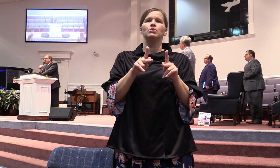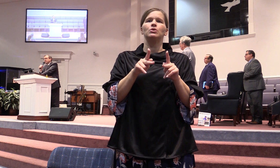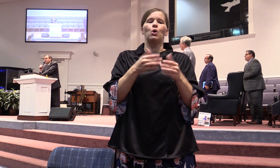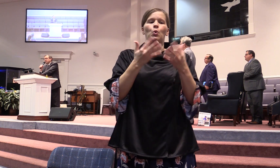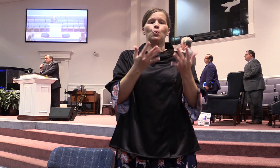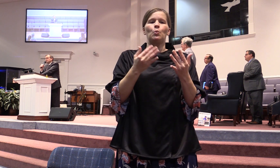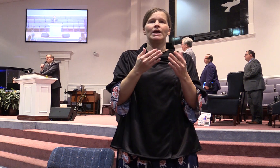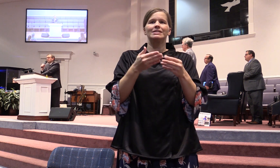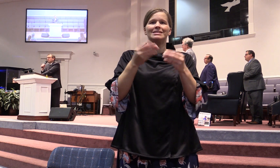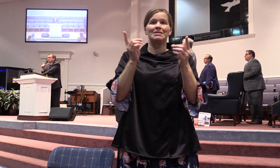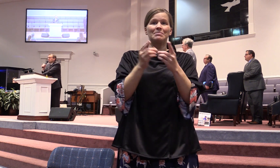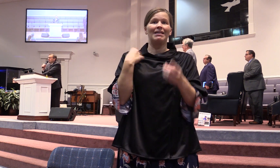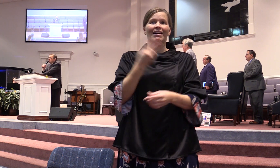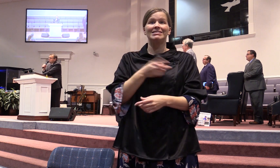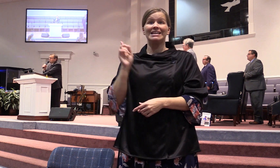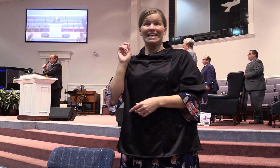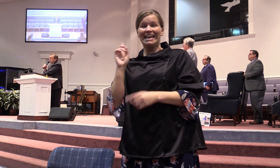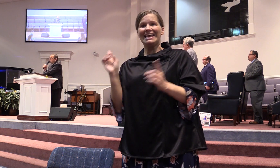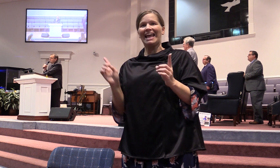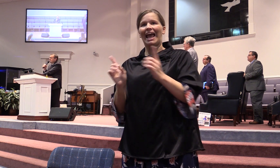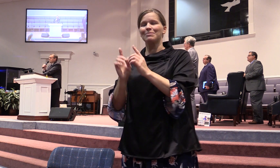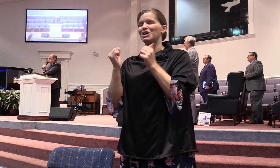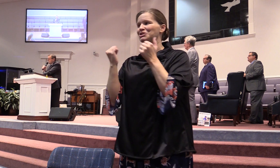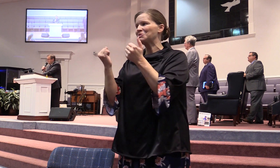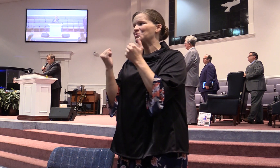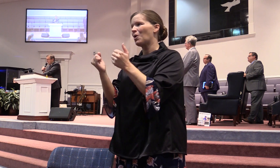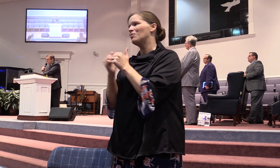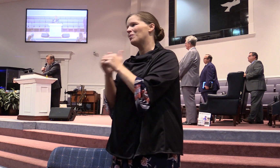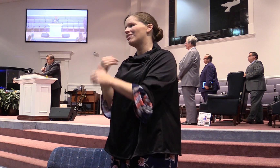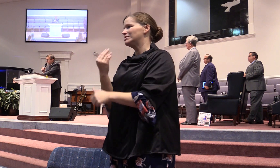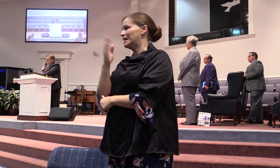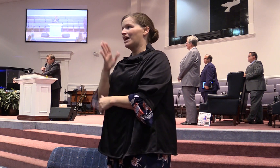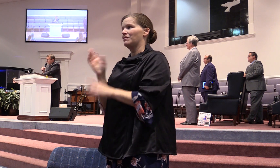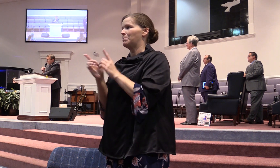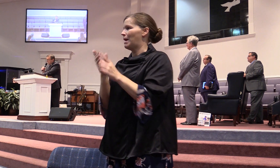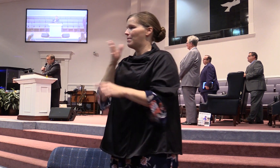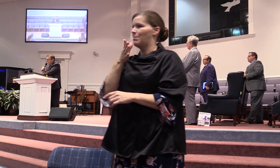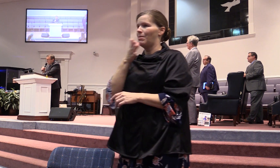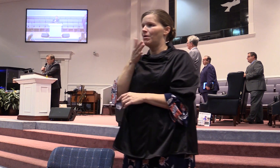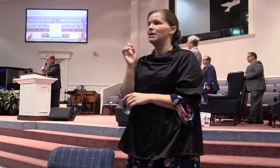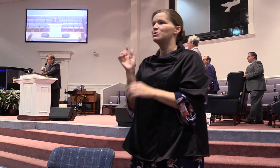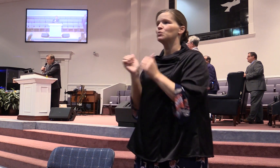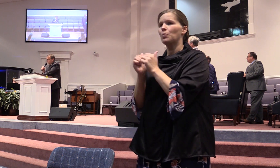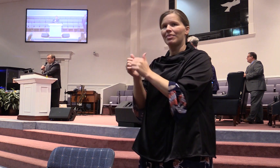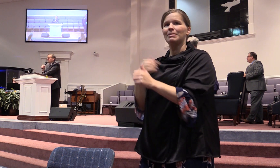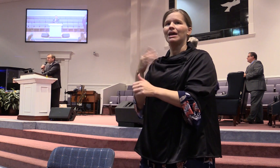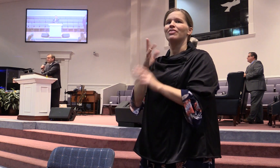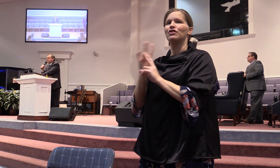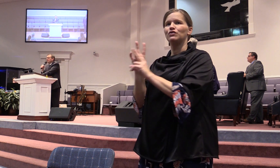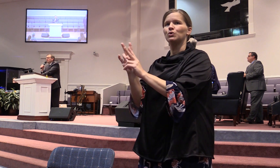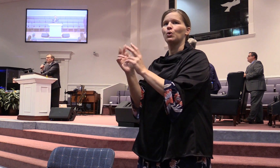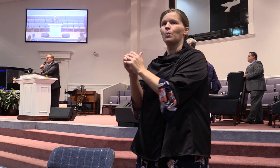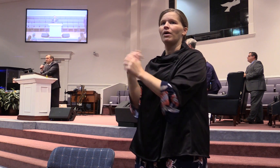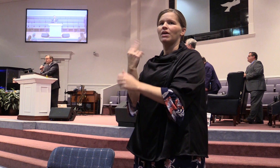greet us, and there stood Brother and Sister Graham, who drove all the way down. Never had met my mom, just to be there at that funeral for